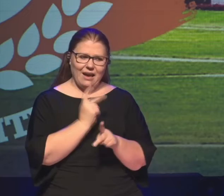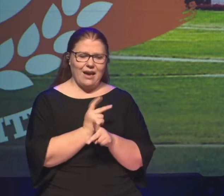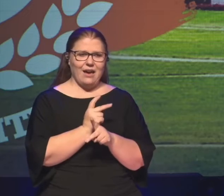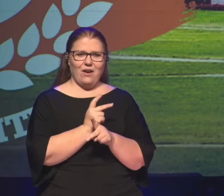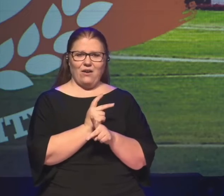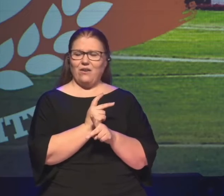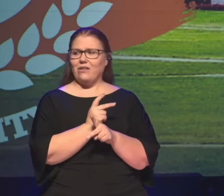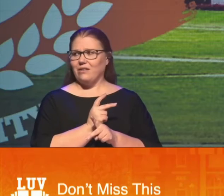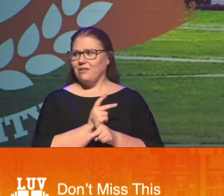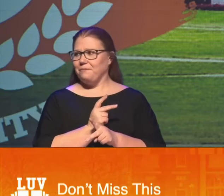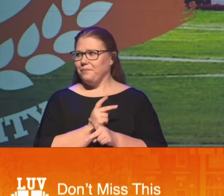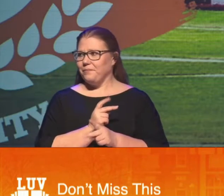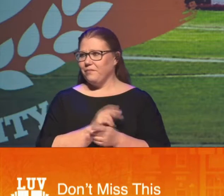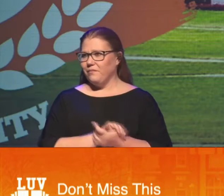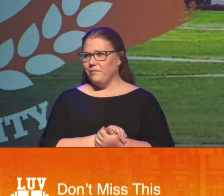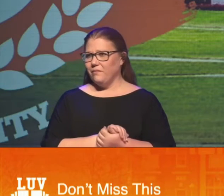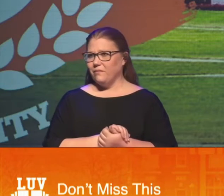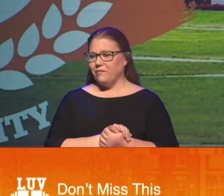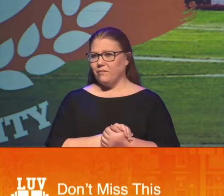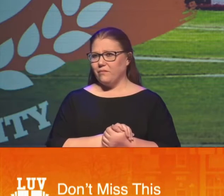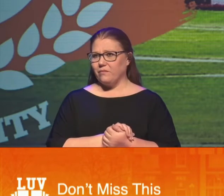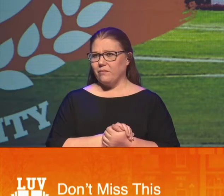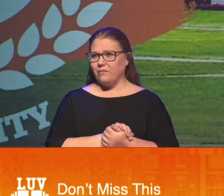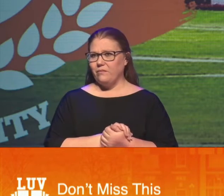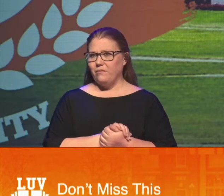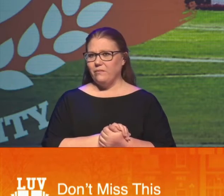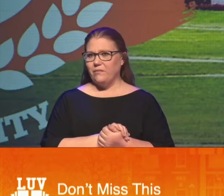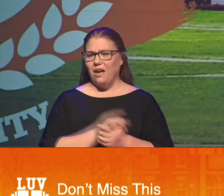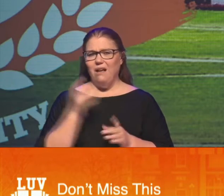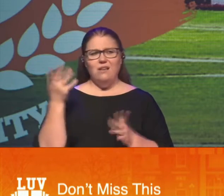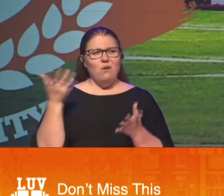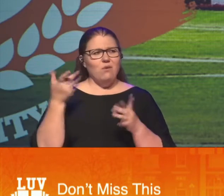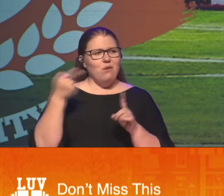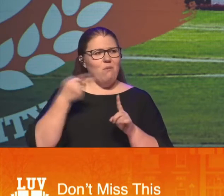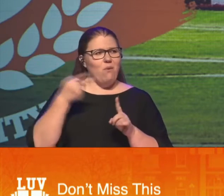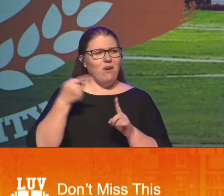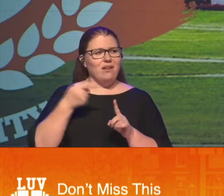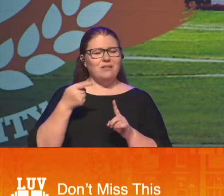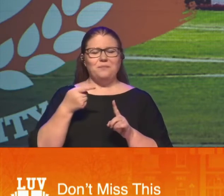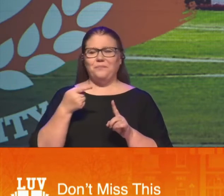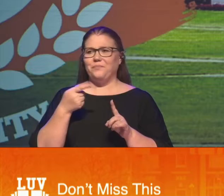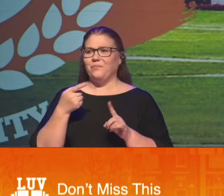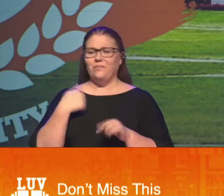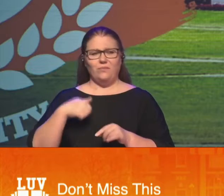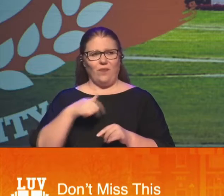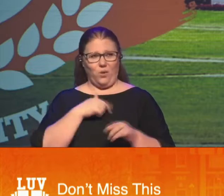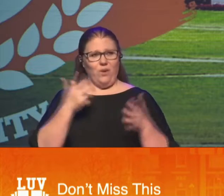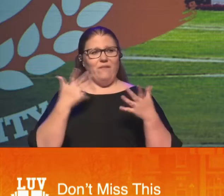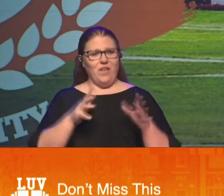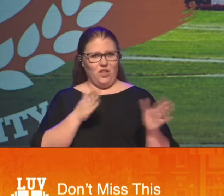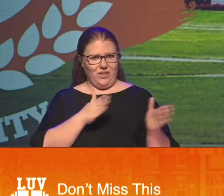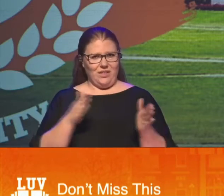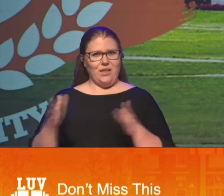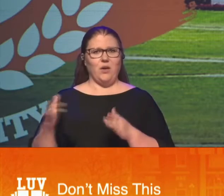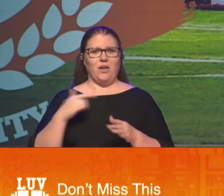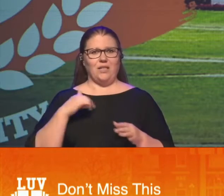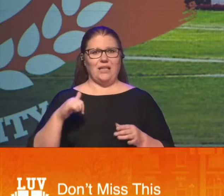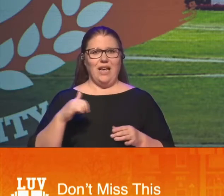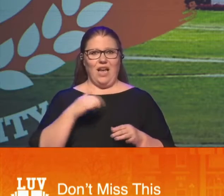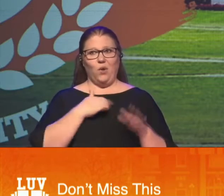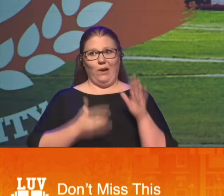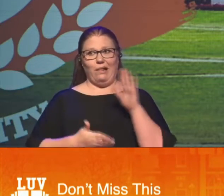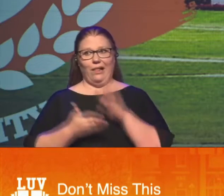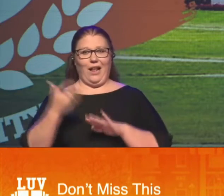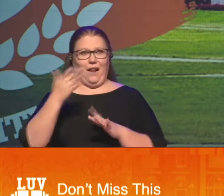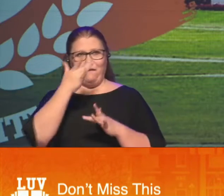was given. So here's what I don't want us to miss. As we wrap up this series, as we kind of walk out of here and forget the last 6 weeks